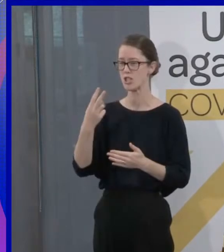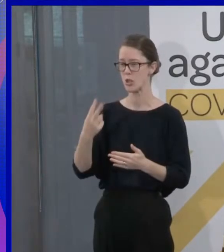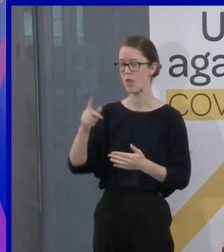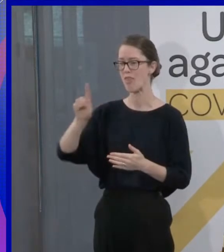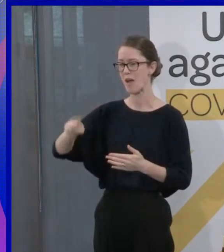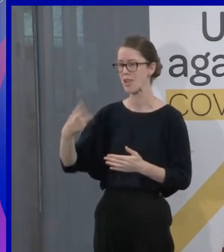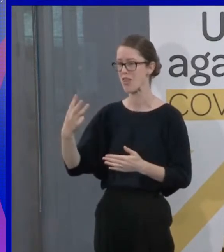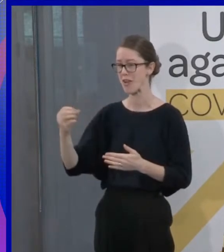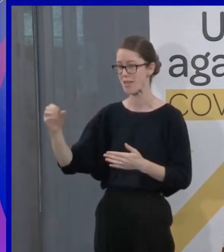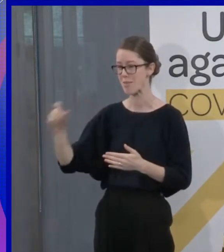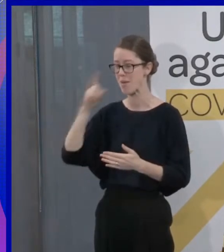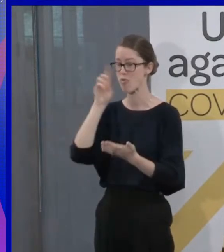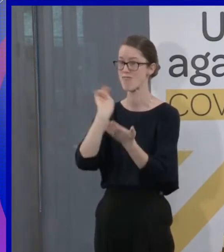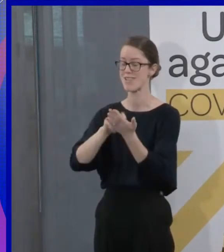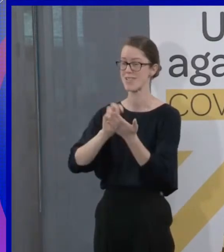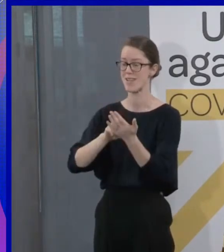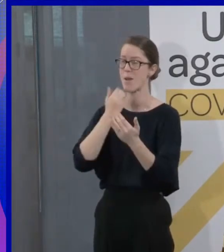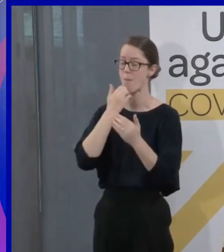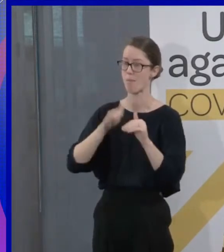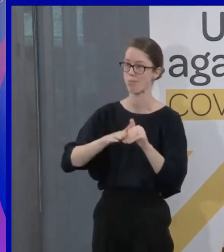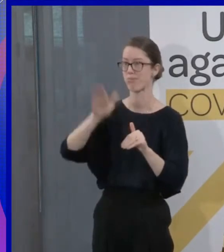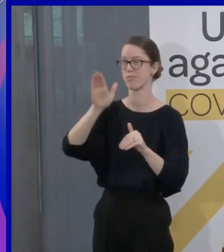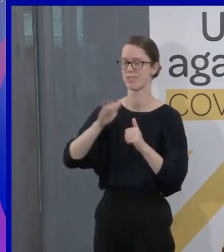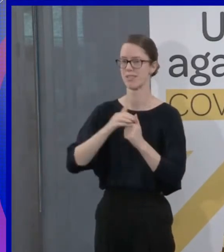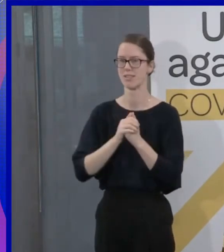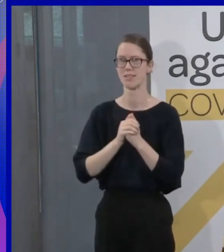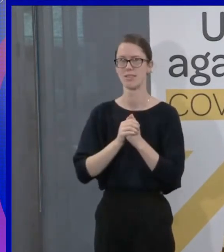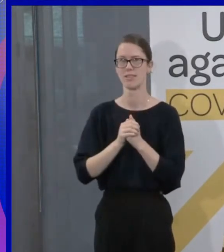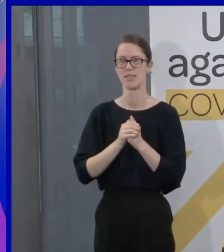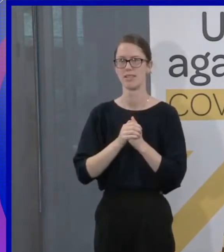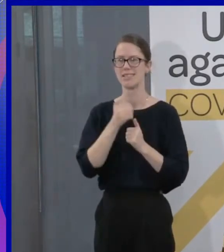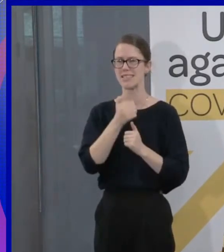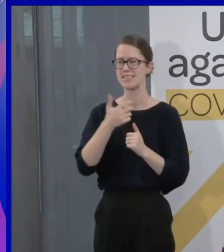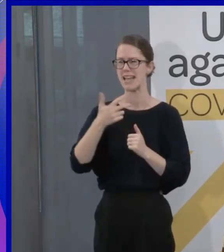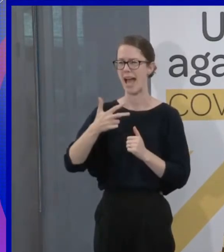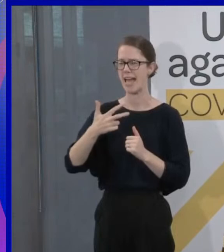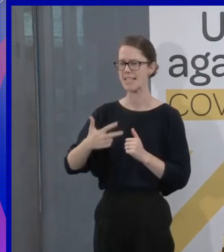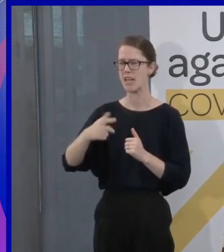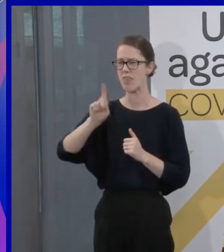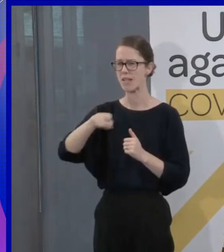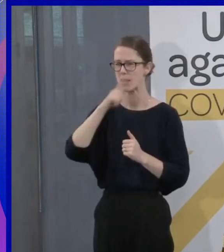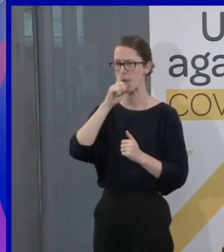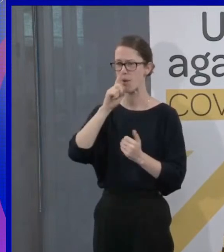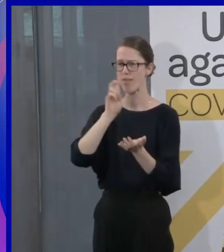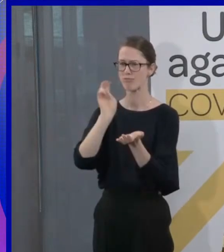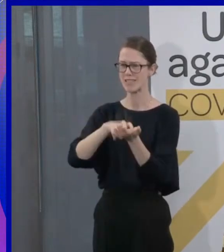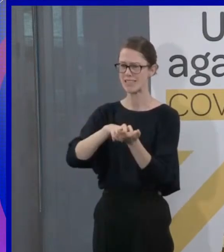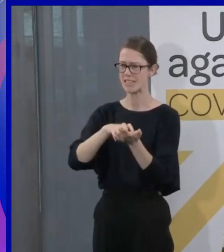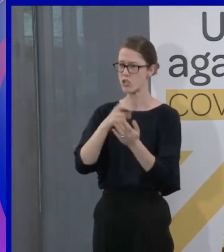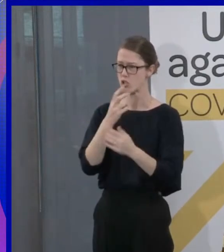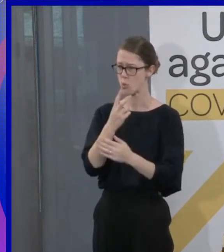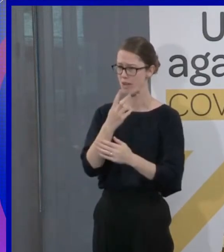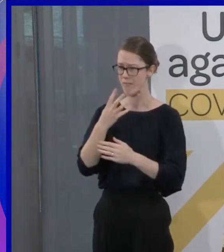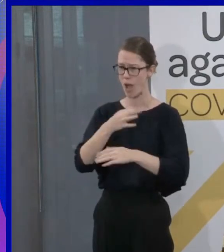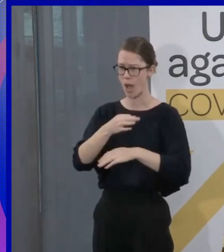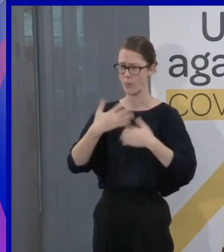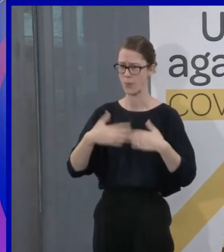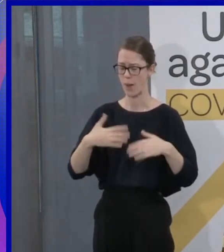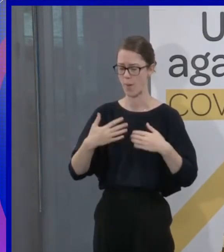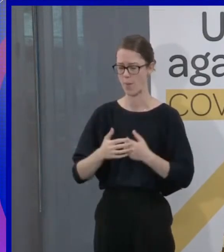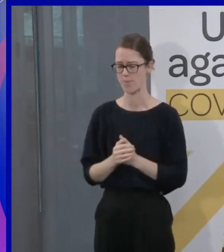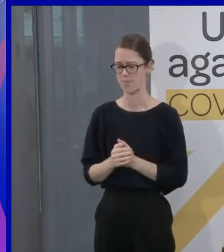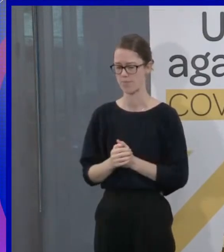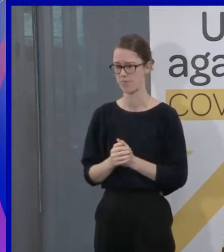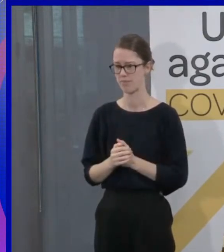1,442,300 registered users. That's an increase of just over 68,000 in the last 24 hours. There are now